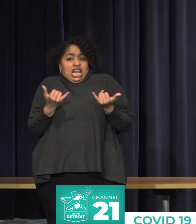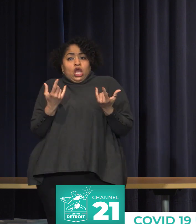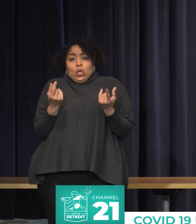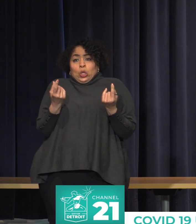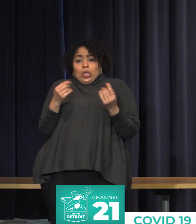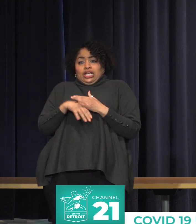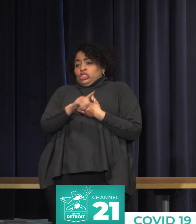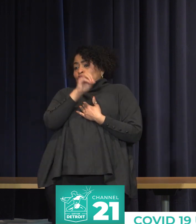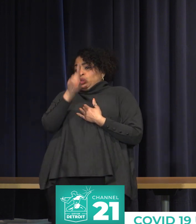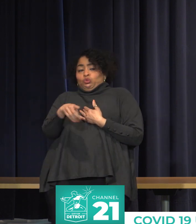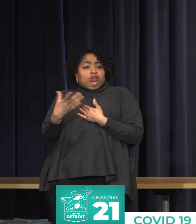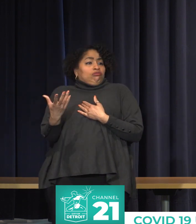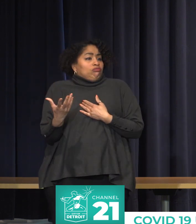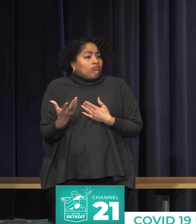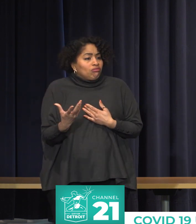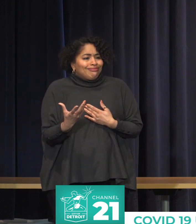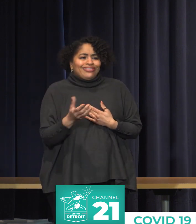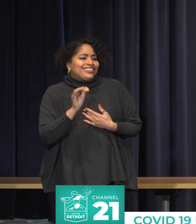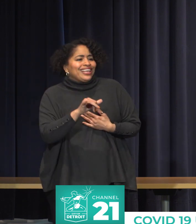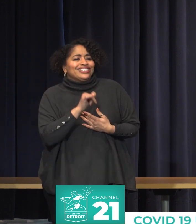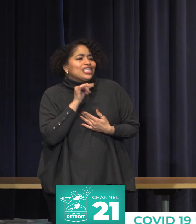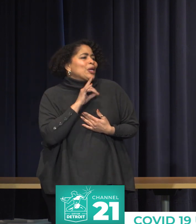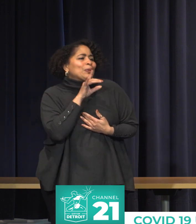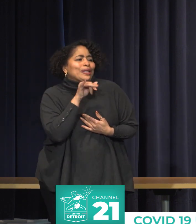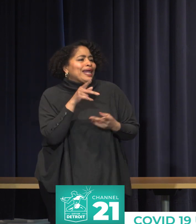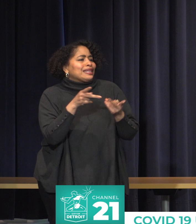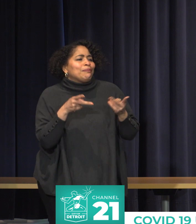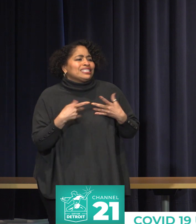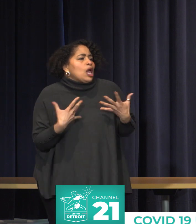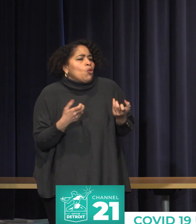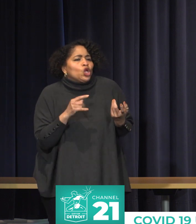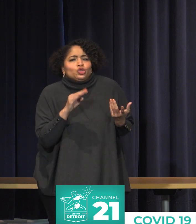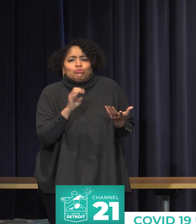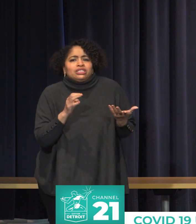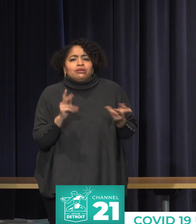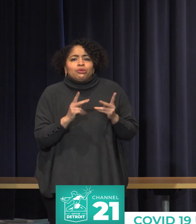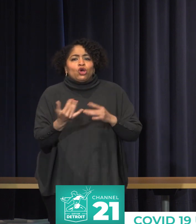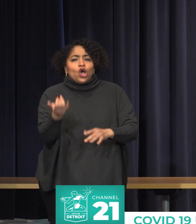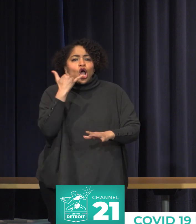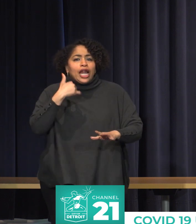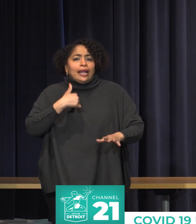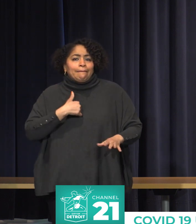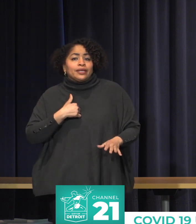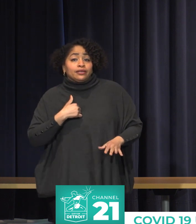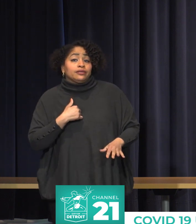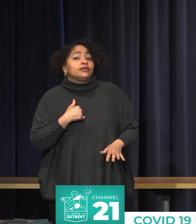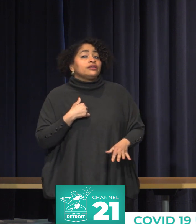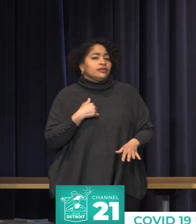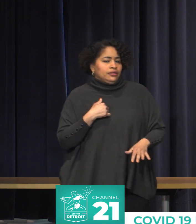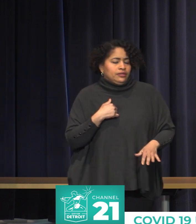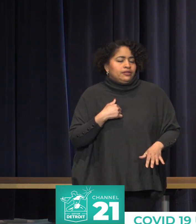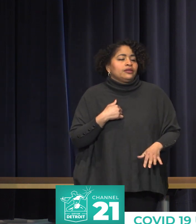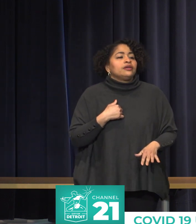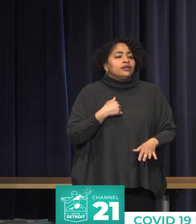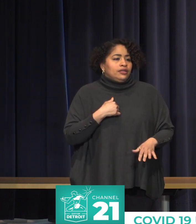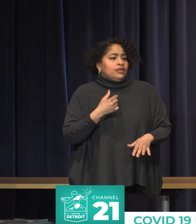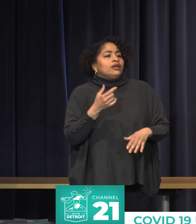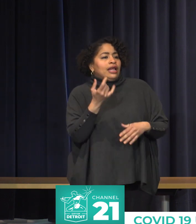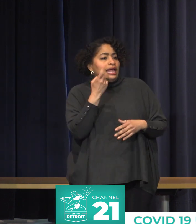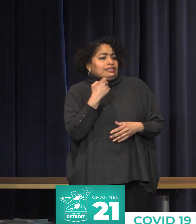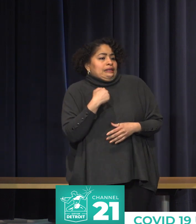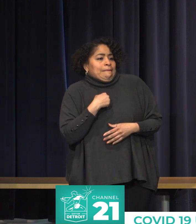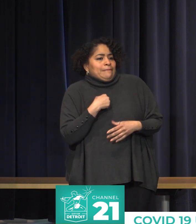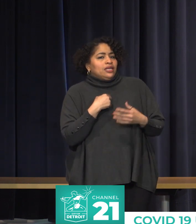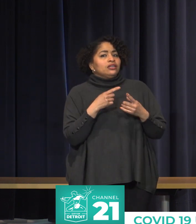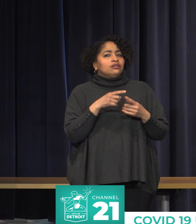Detroit? And so that's not really the place I wanted to be, that people were calling me to ask how to deal with the coronavirus. But it is